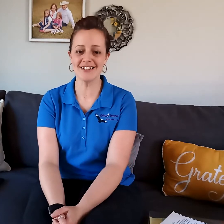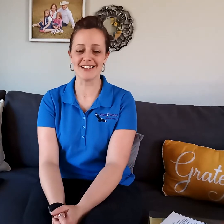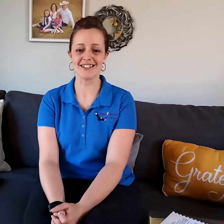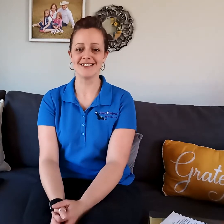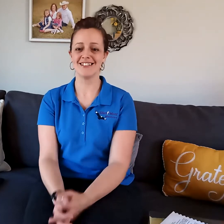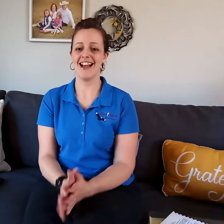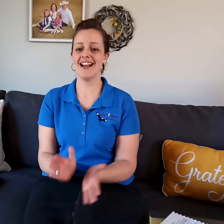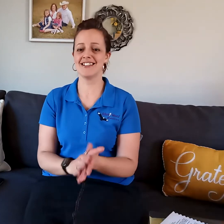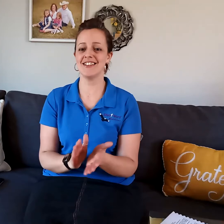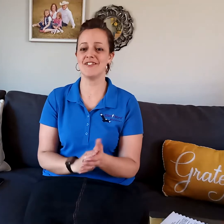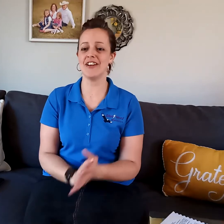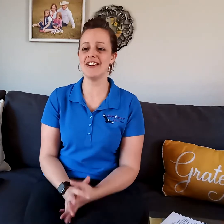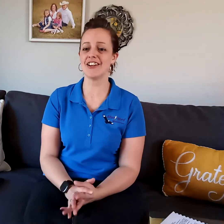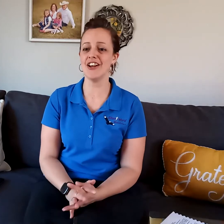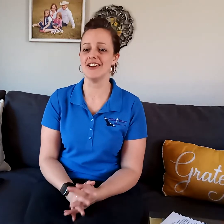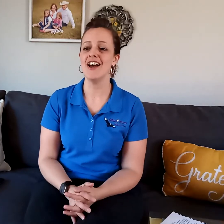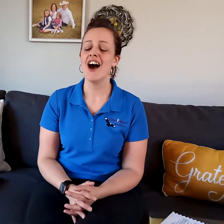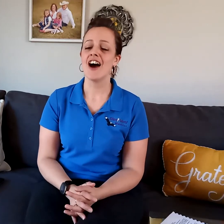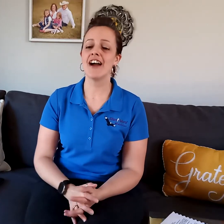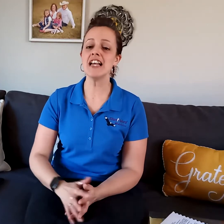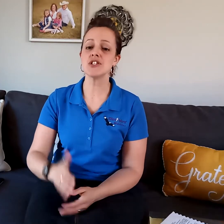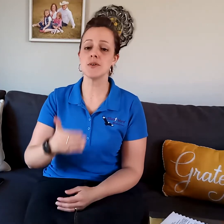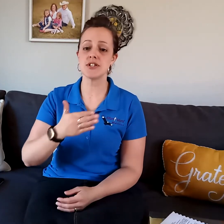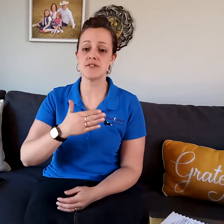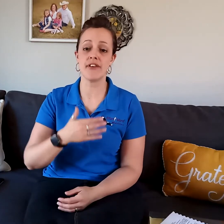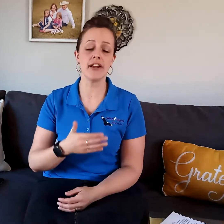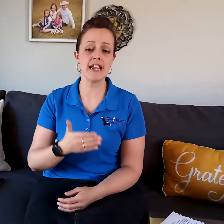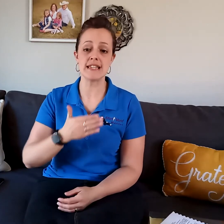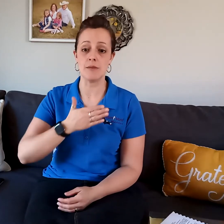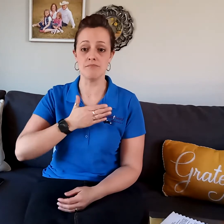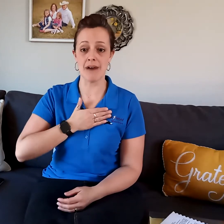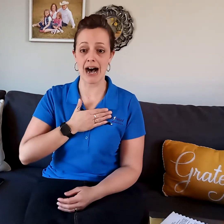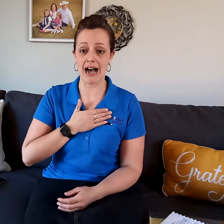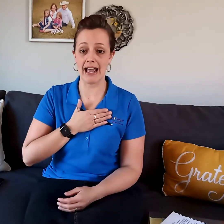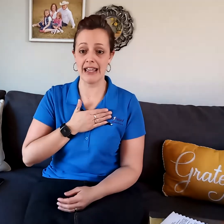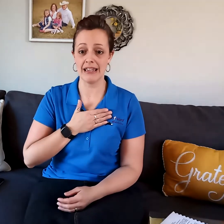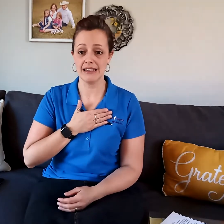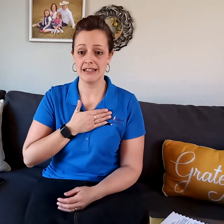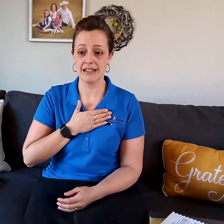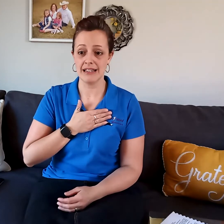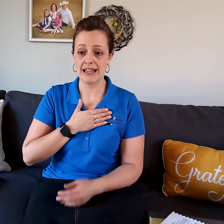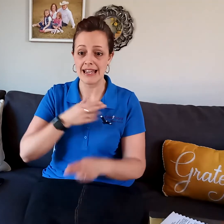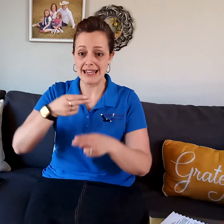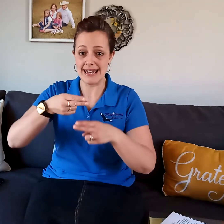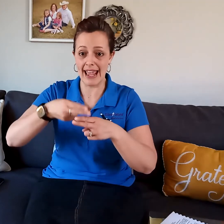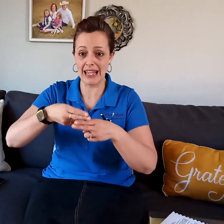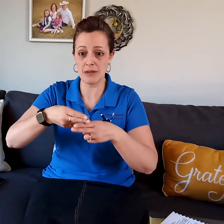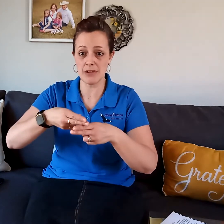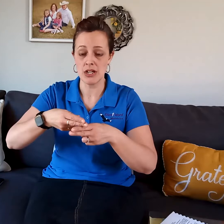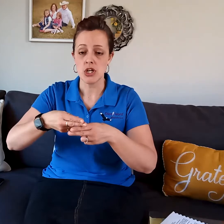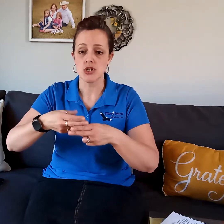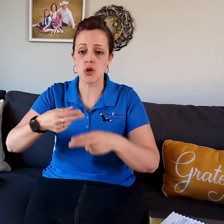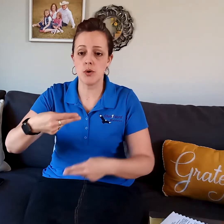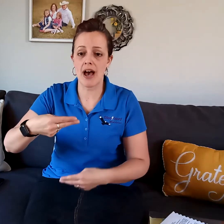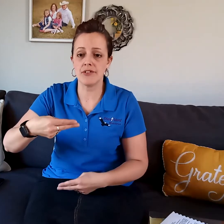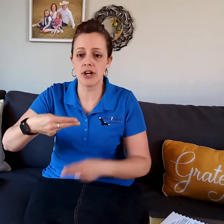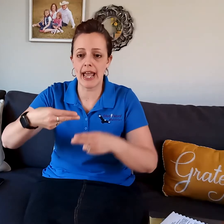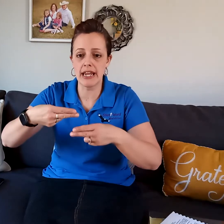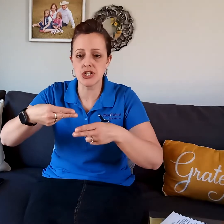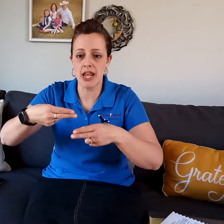Excellent. Excellent. Very good. All right, so it's very easy. My name. So you have your H